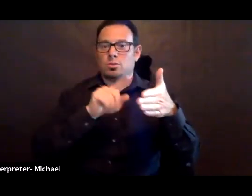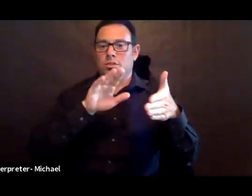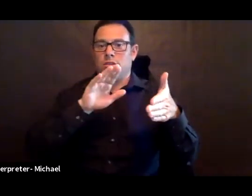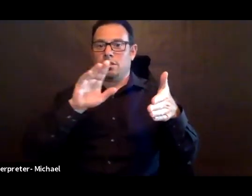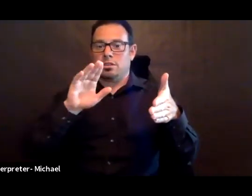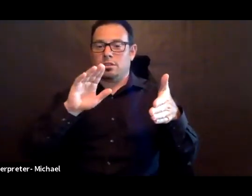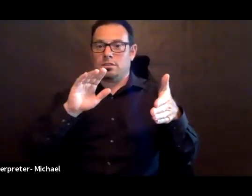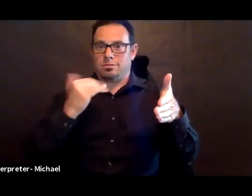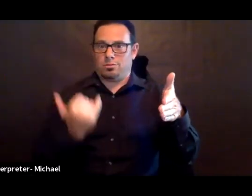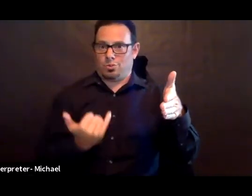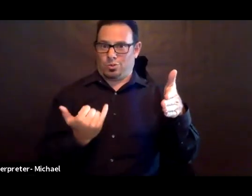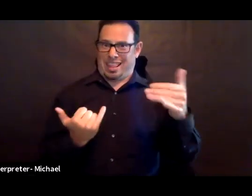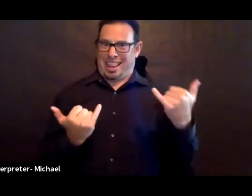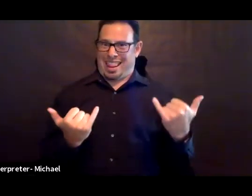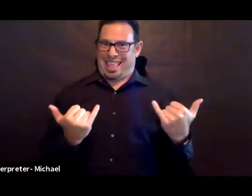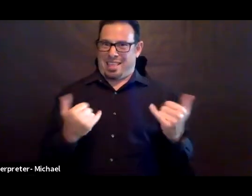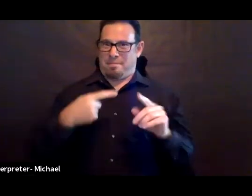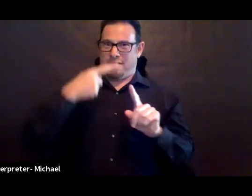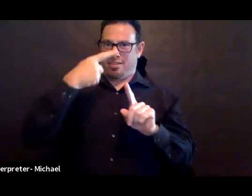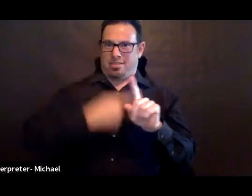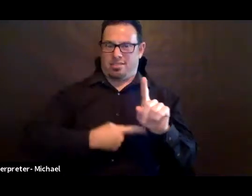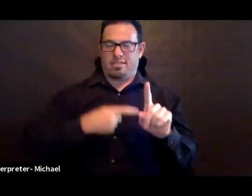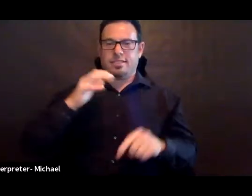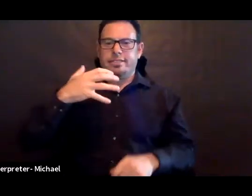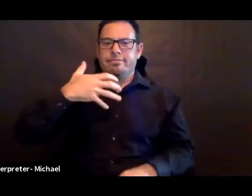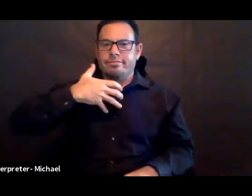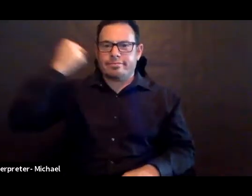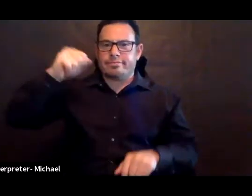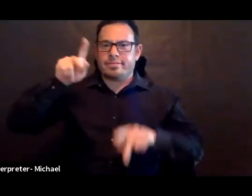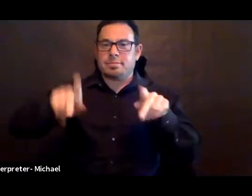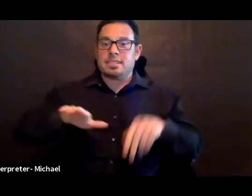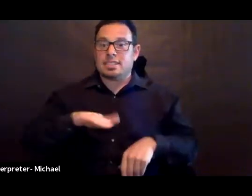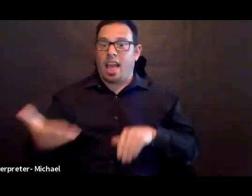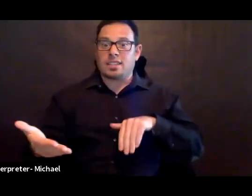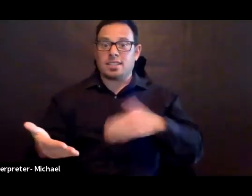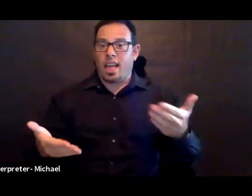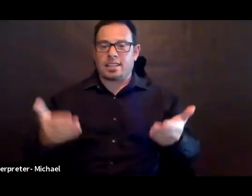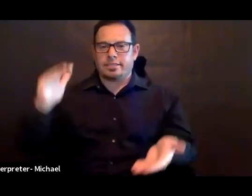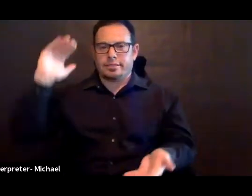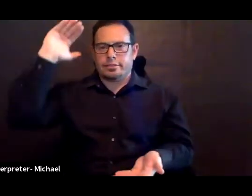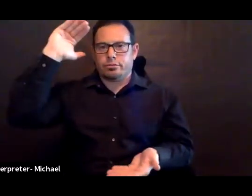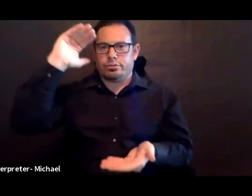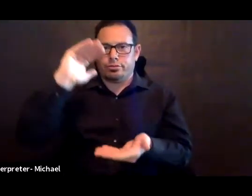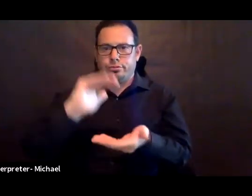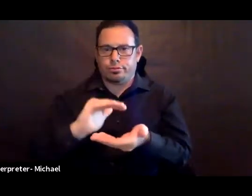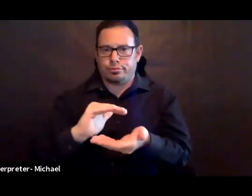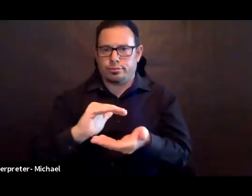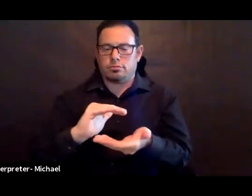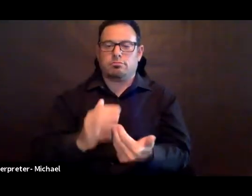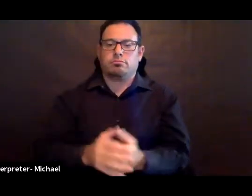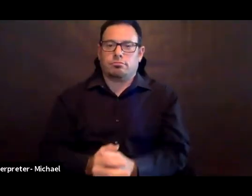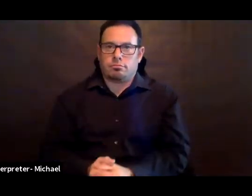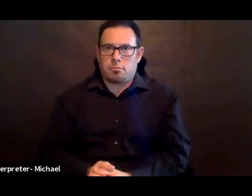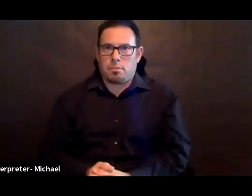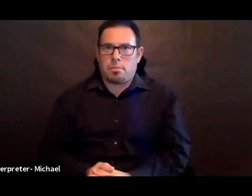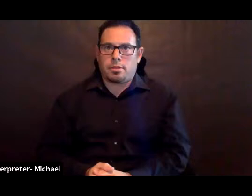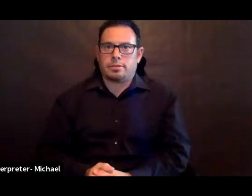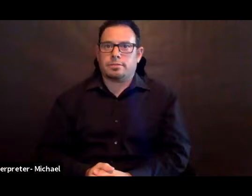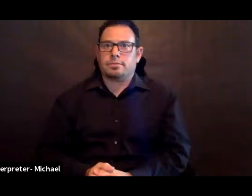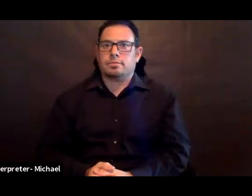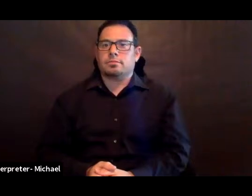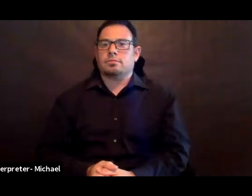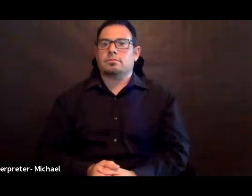average age of our hospitalizations and deaths. Children continue to be more